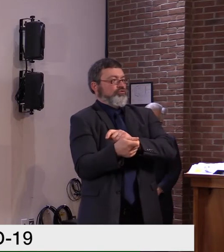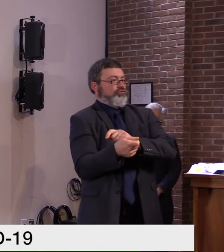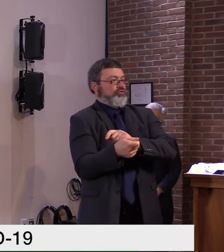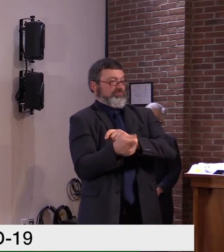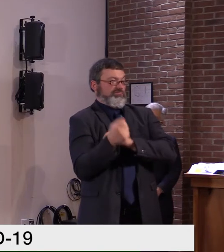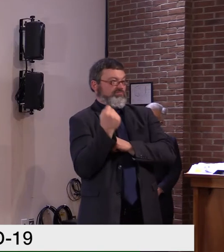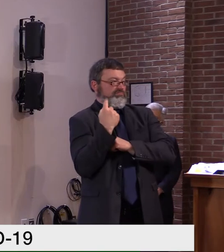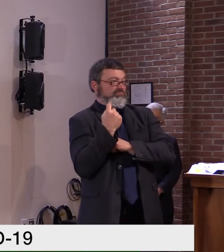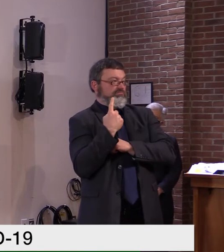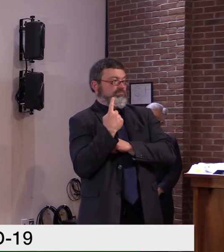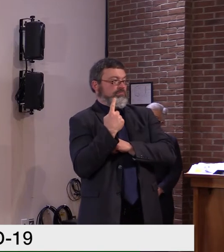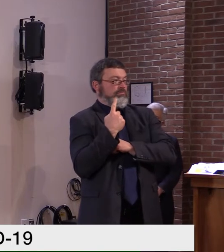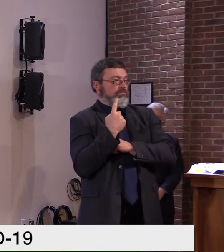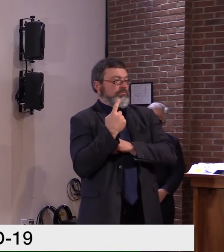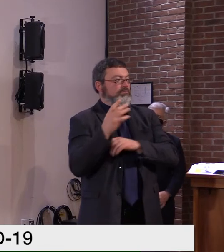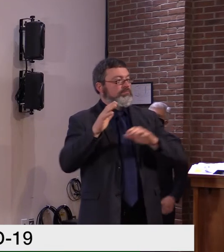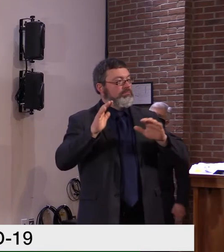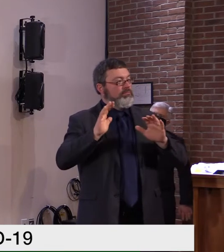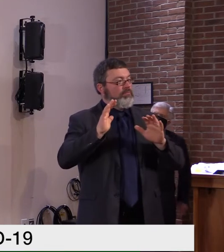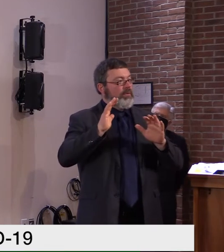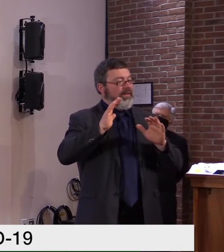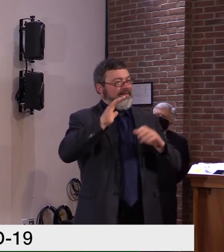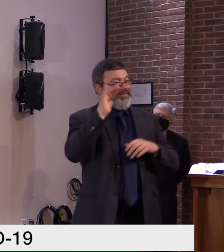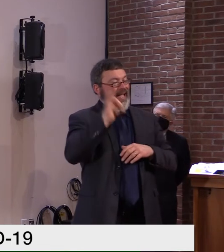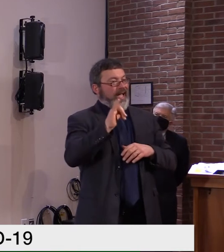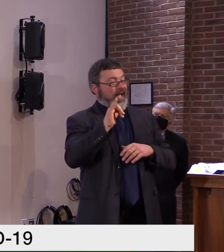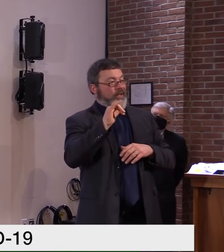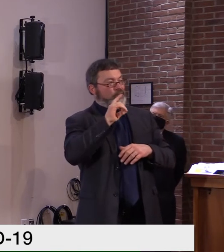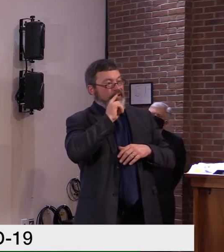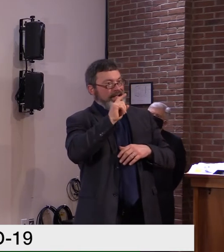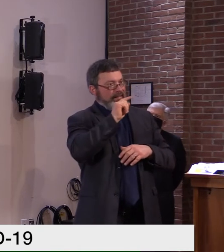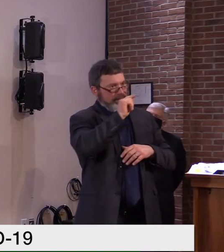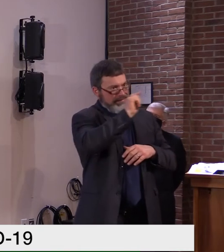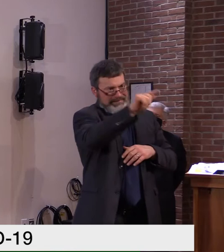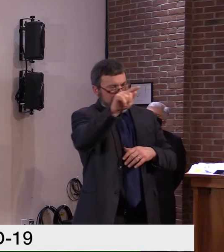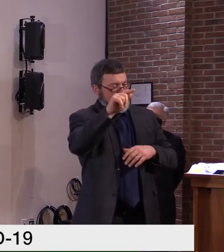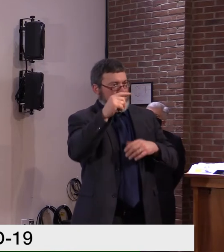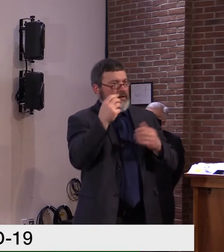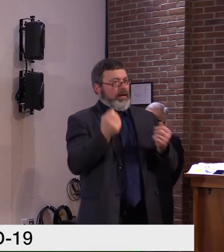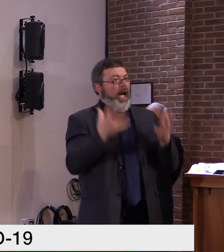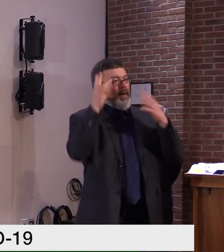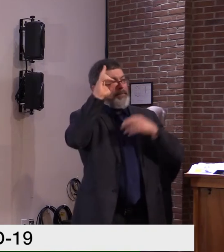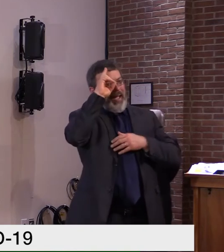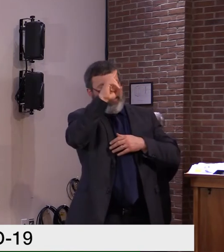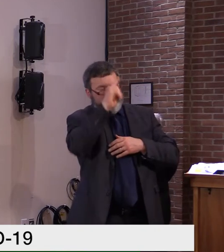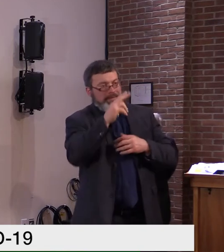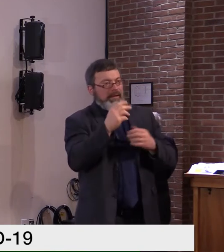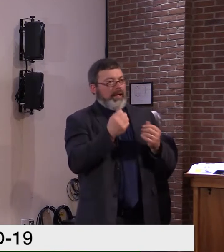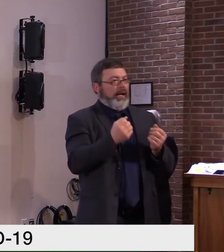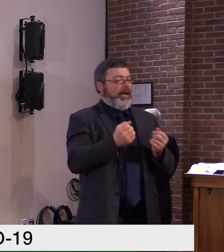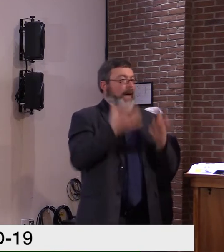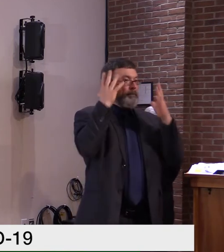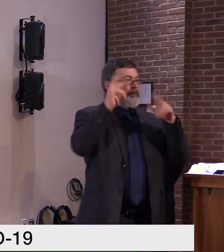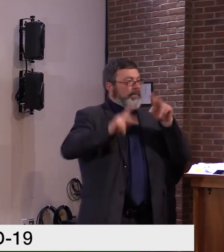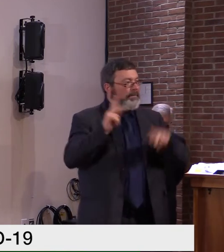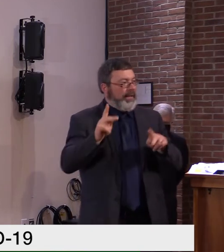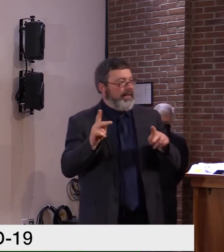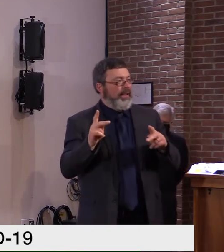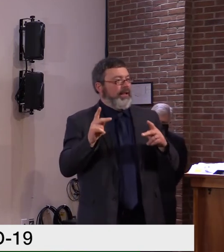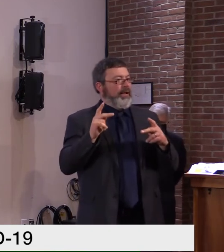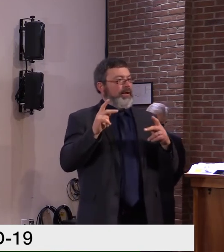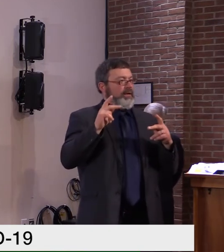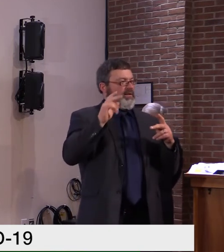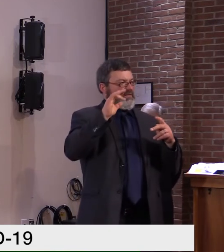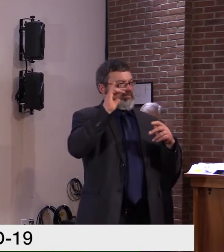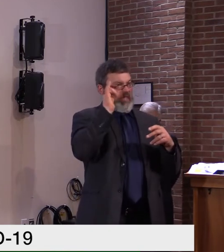or hospitalizations among the unvaccinated folks. But certainly, as we vaccinate more, we